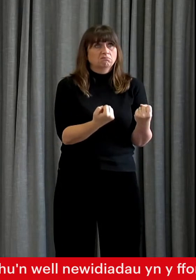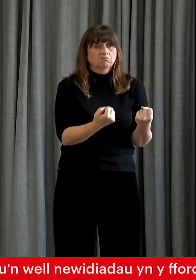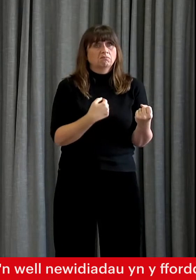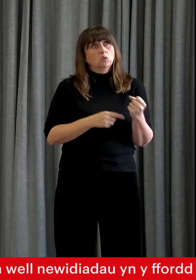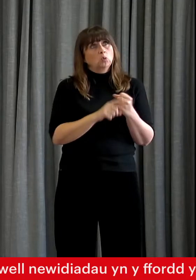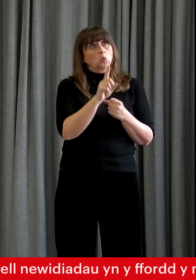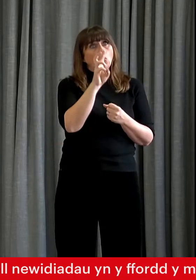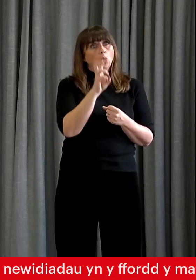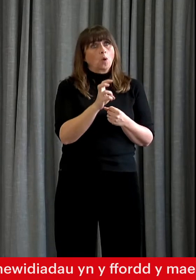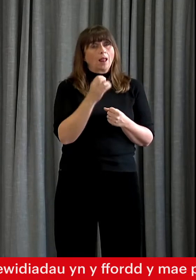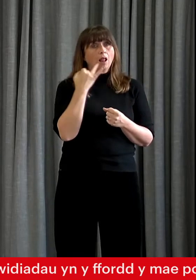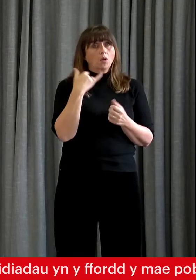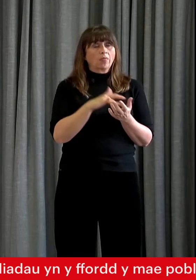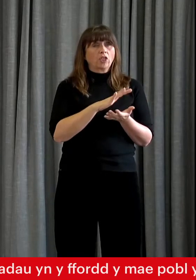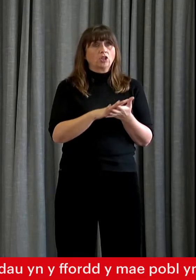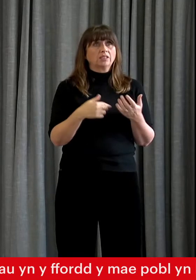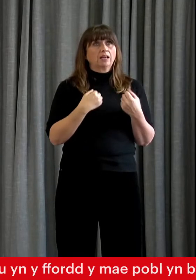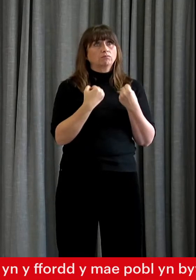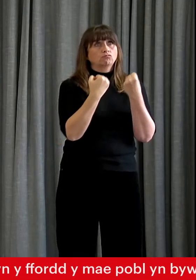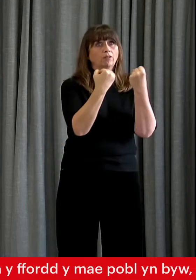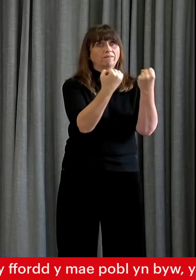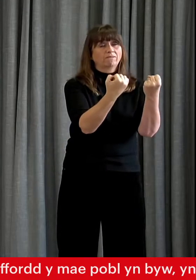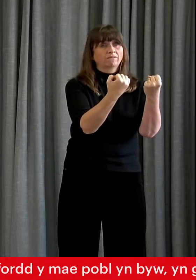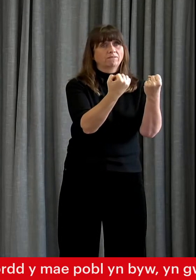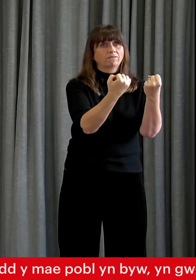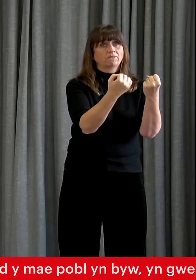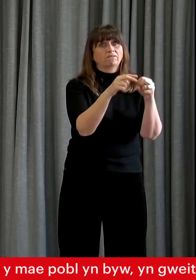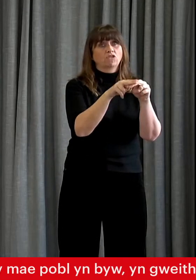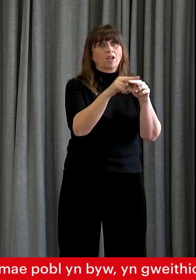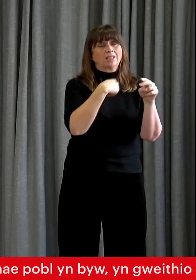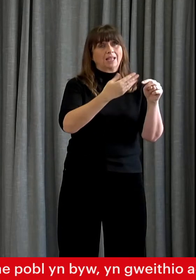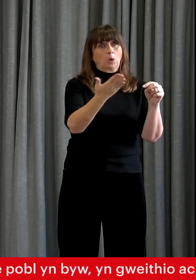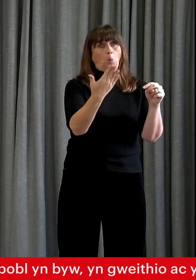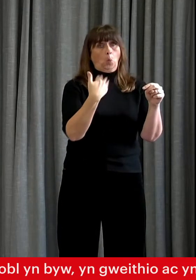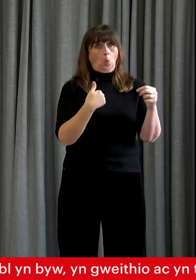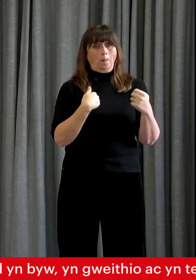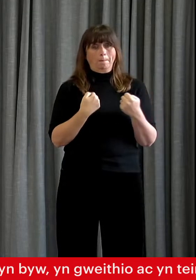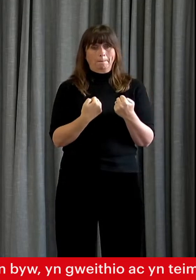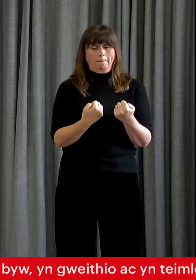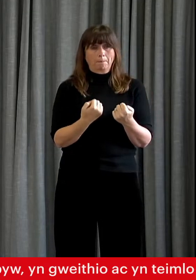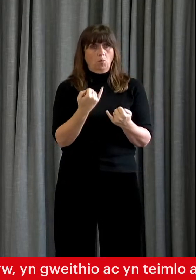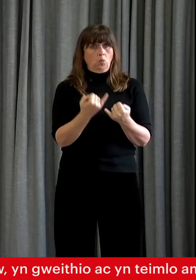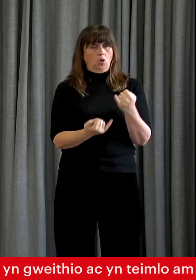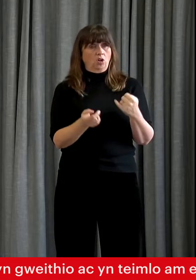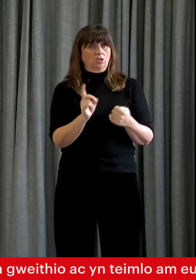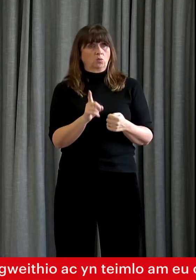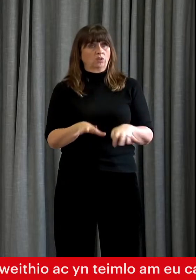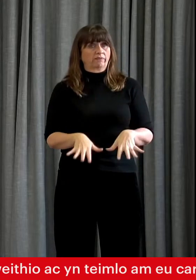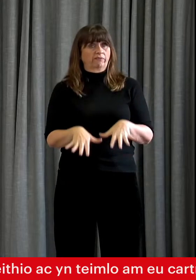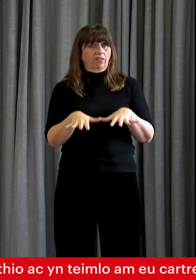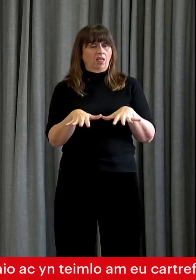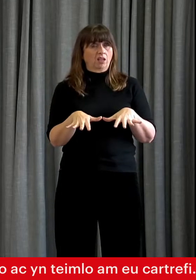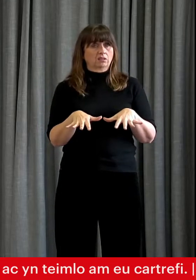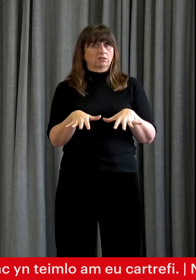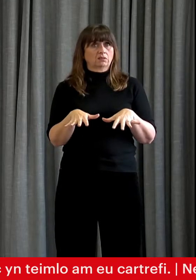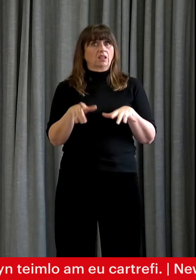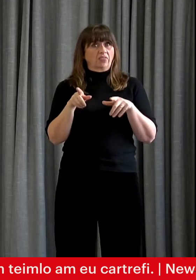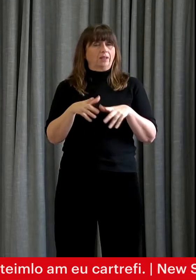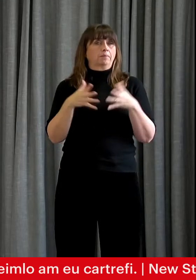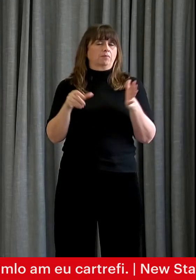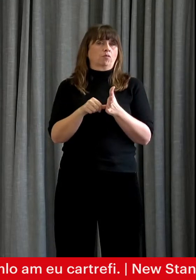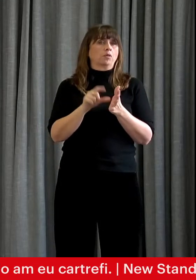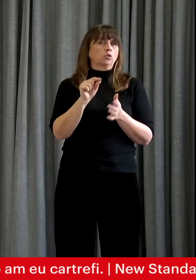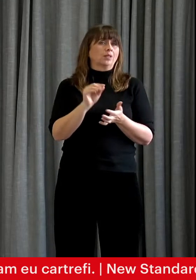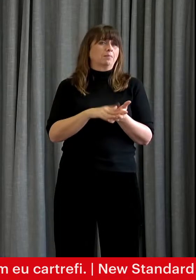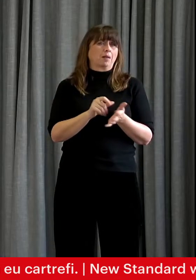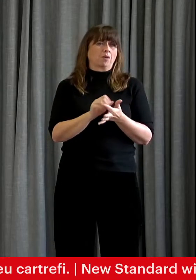to North Wales last Thursday and all the way back again on Friday. The thing that caused most disruption to my journey was flooding and climate change. 20